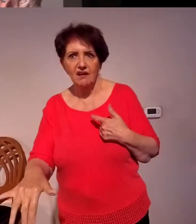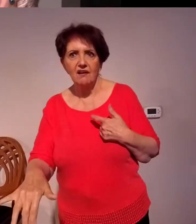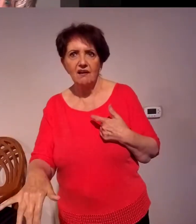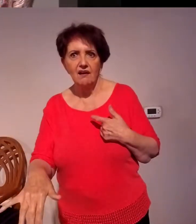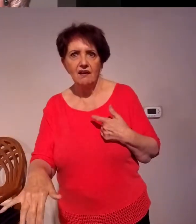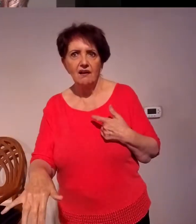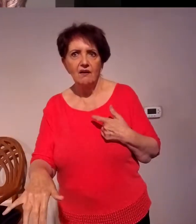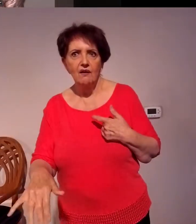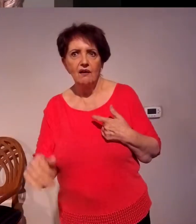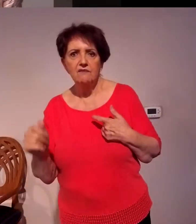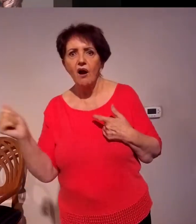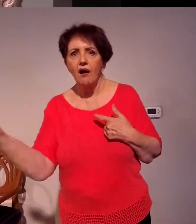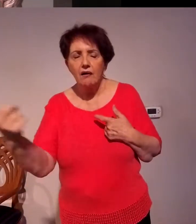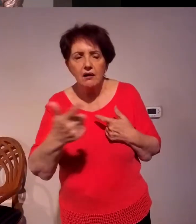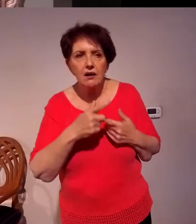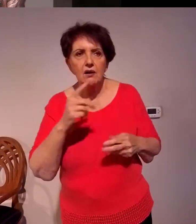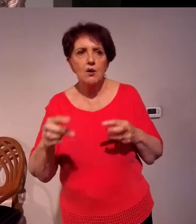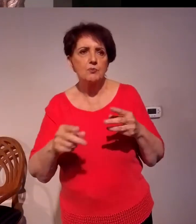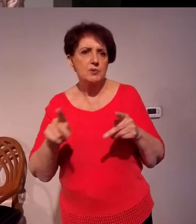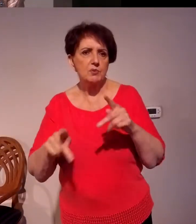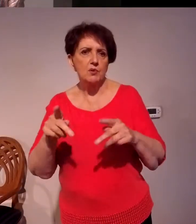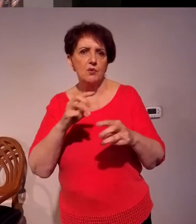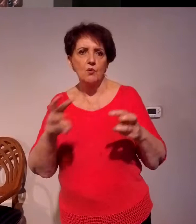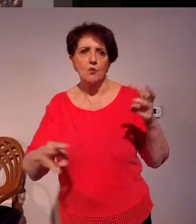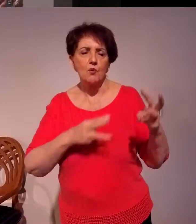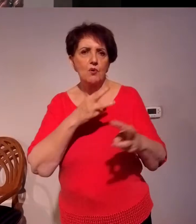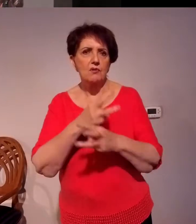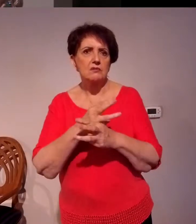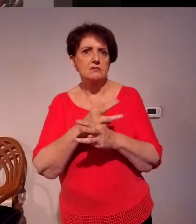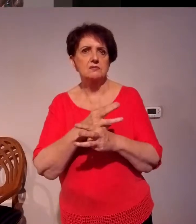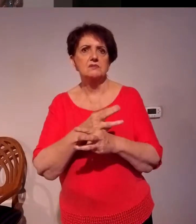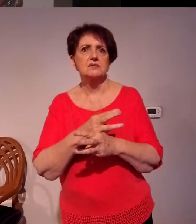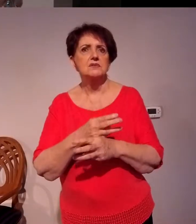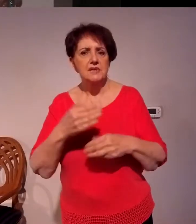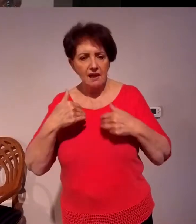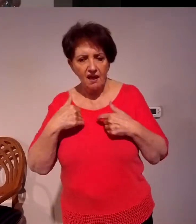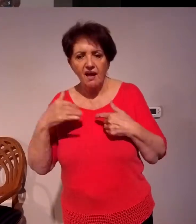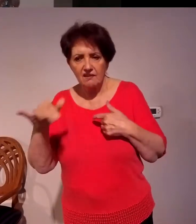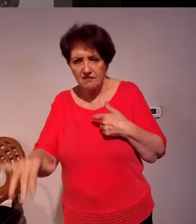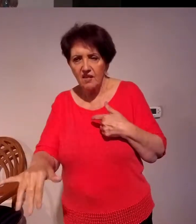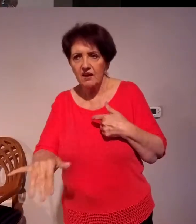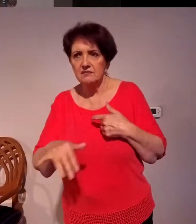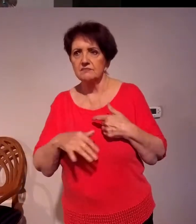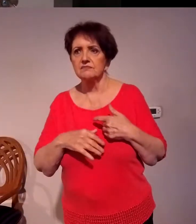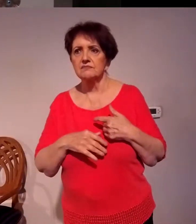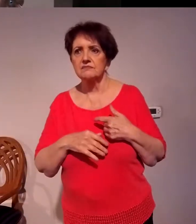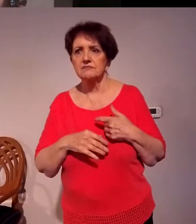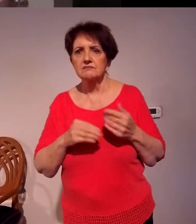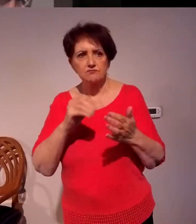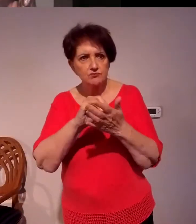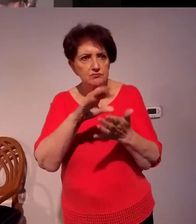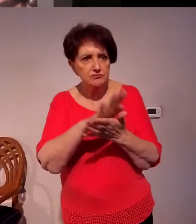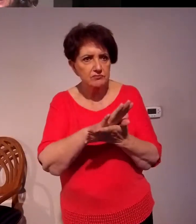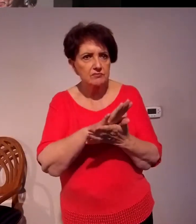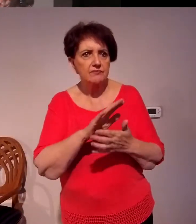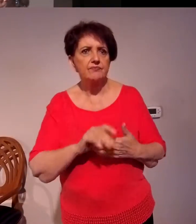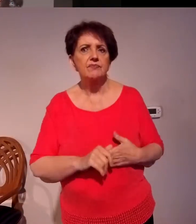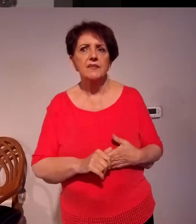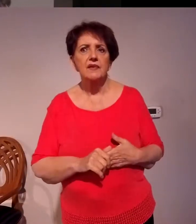What if everybody could have what you wrote down? What if we had